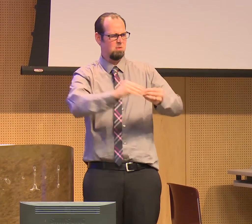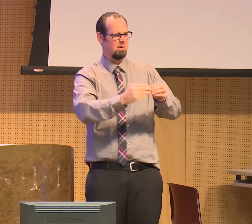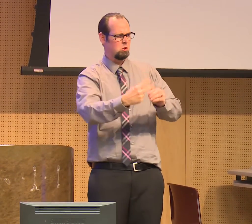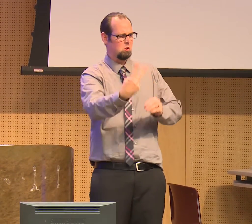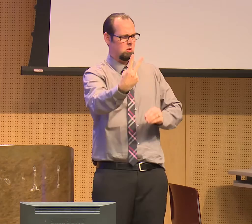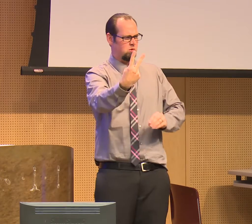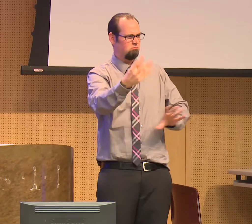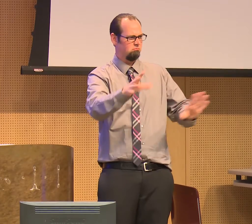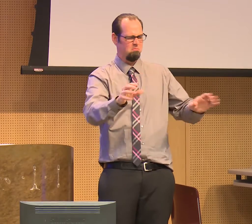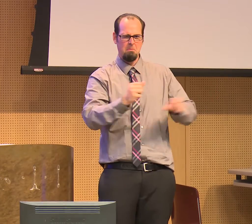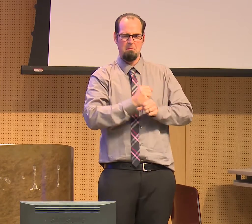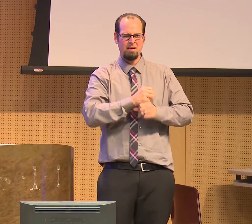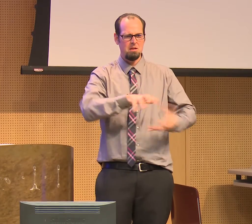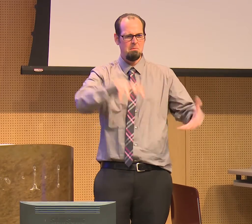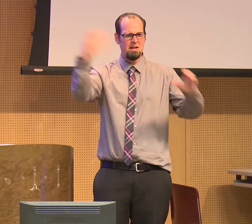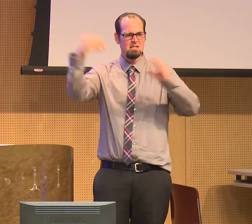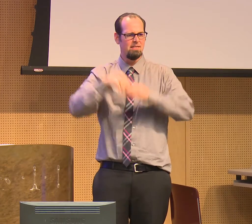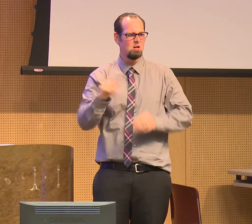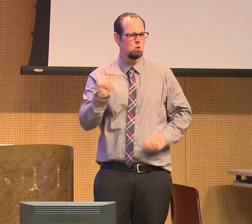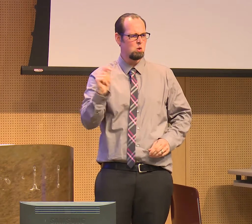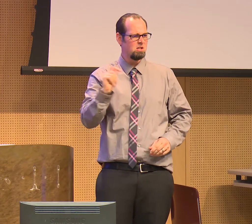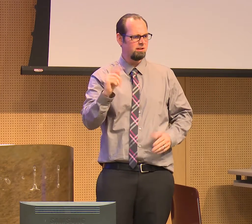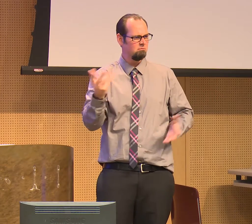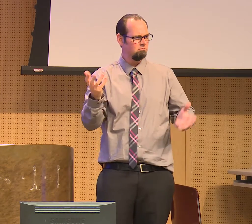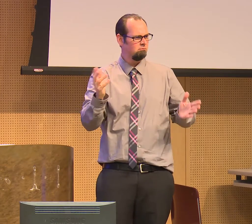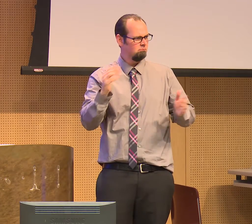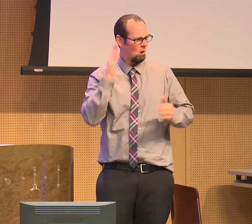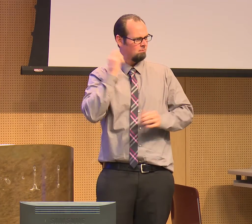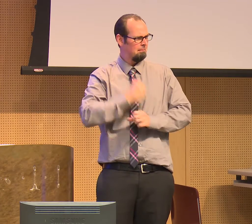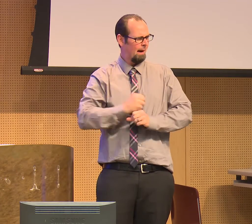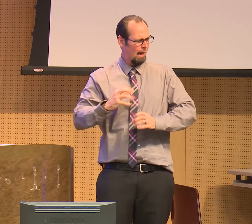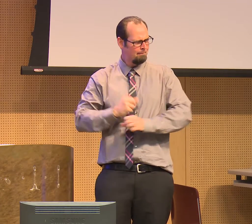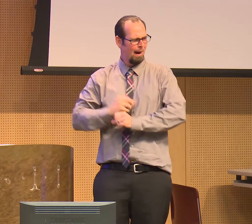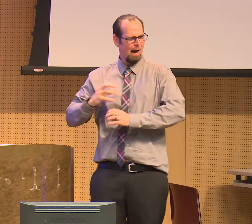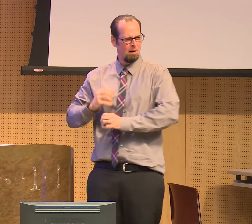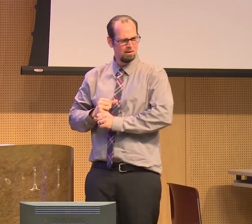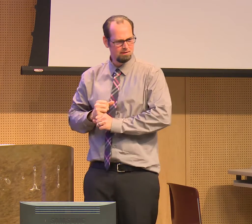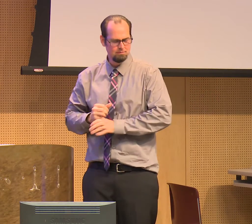number 2. And so I'm in the bathroom.